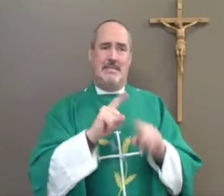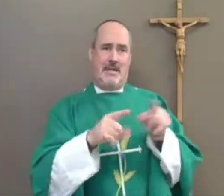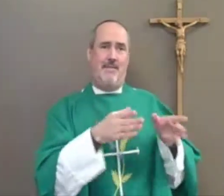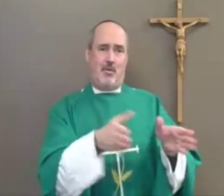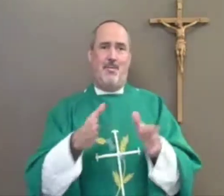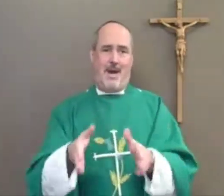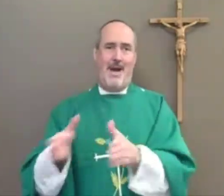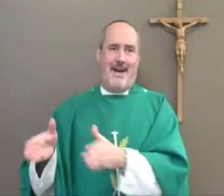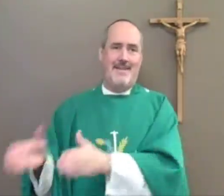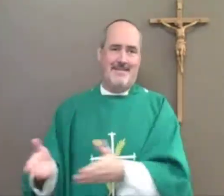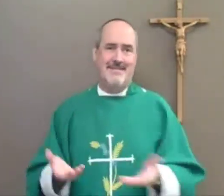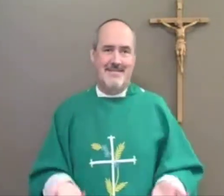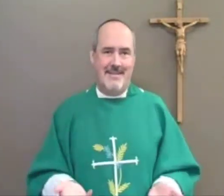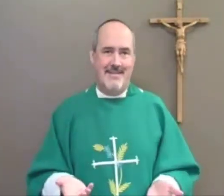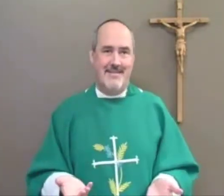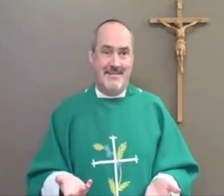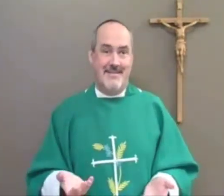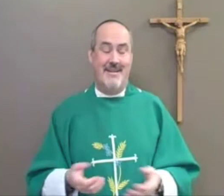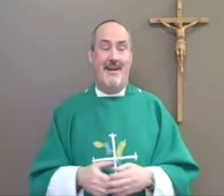help them in whatever way possible.